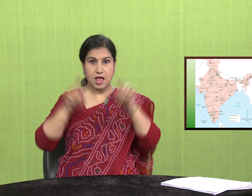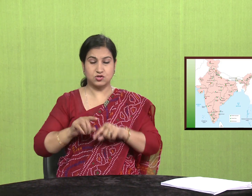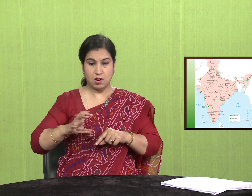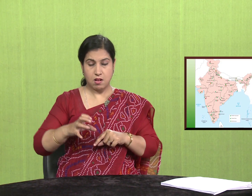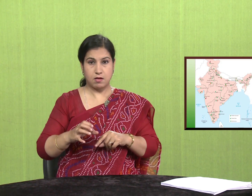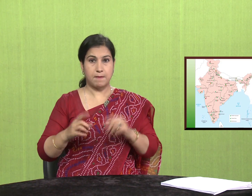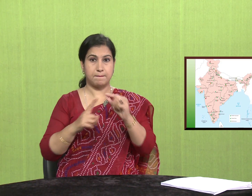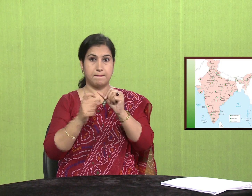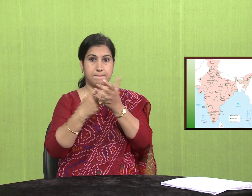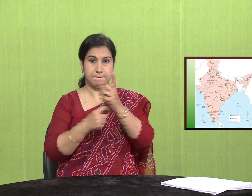wildlife sanctuaries,